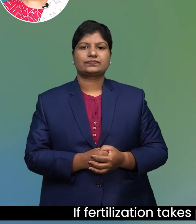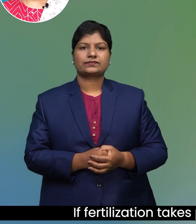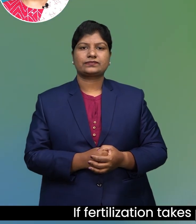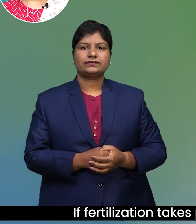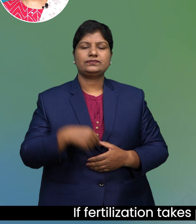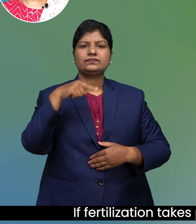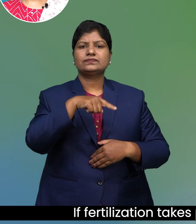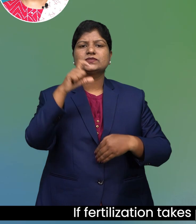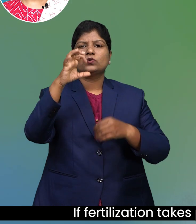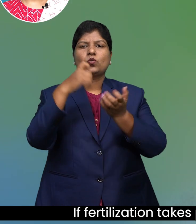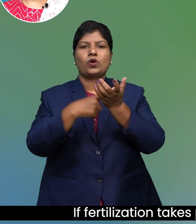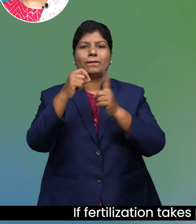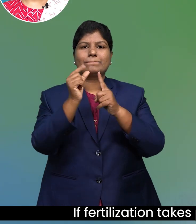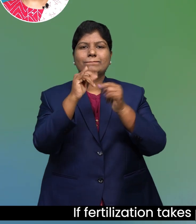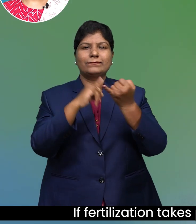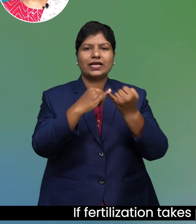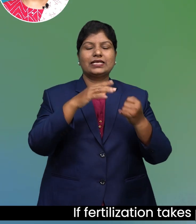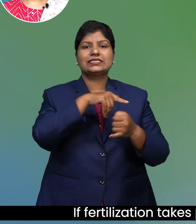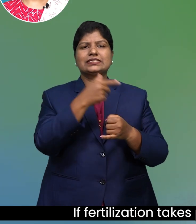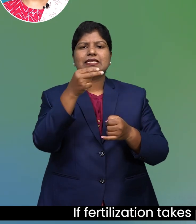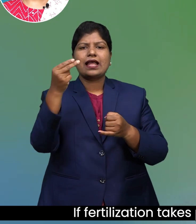the corpus luteum persists